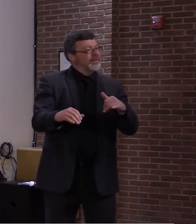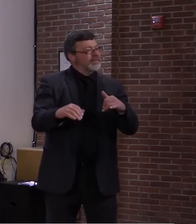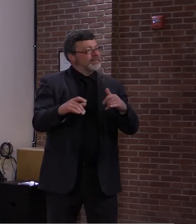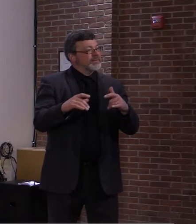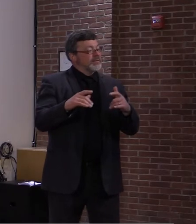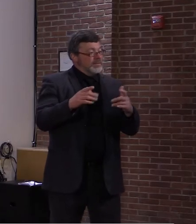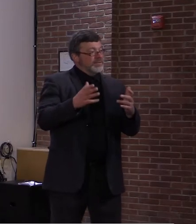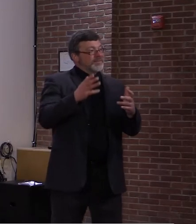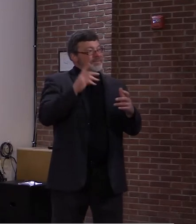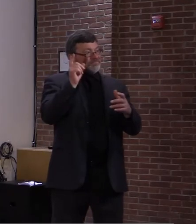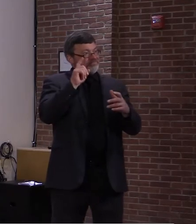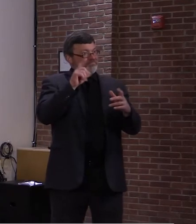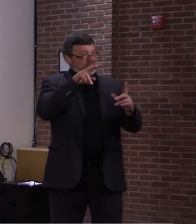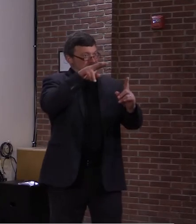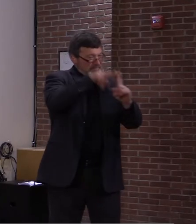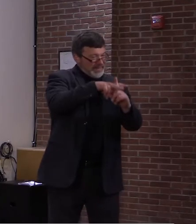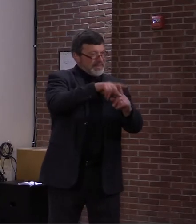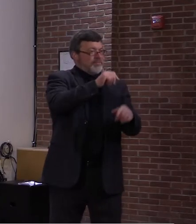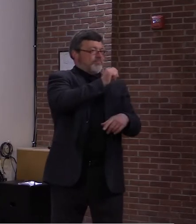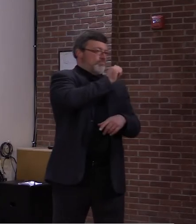well as municipal sector.